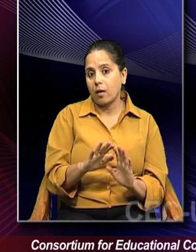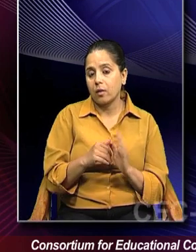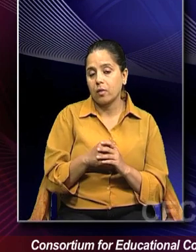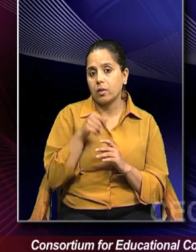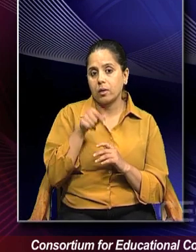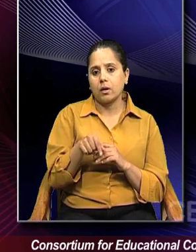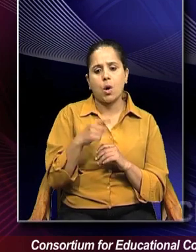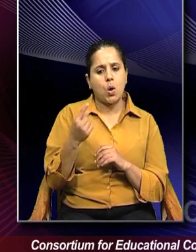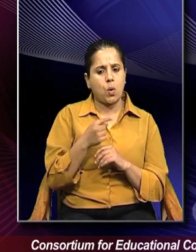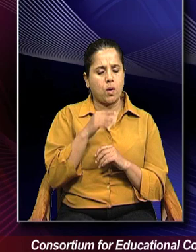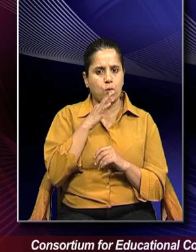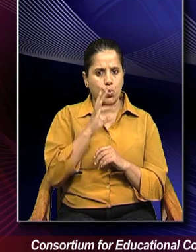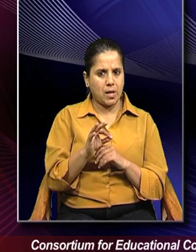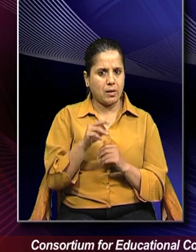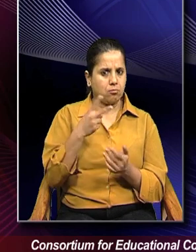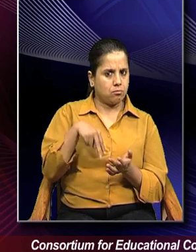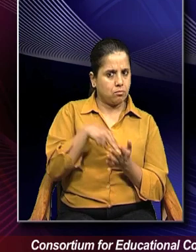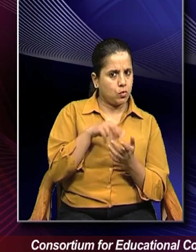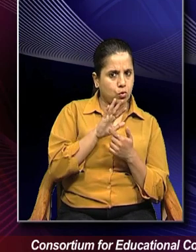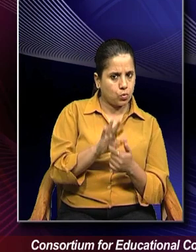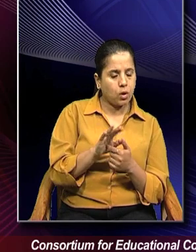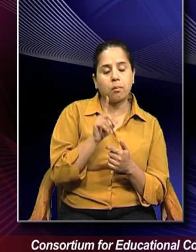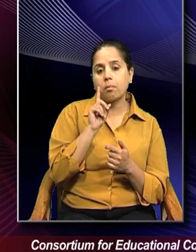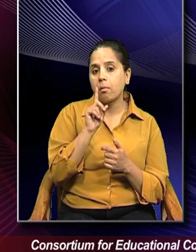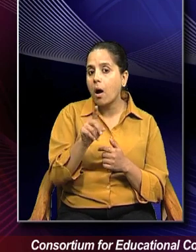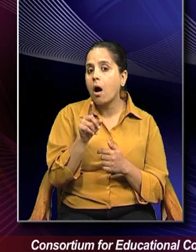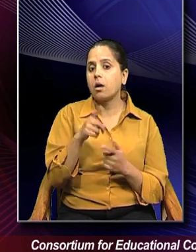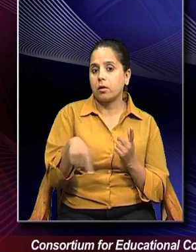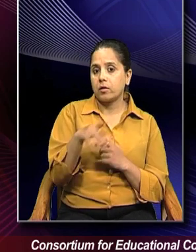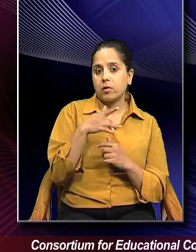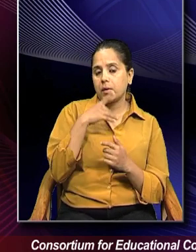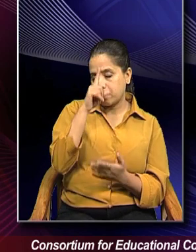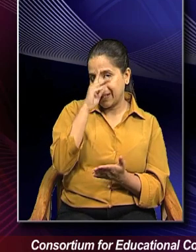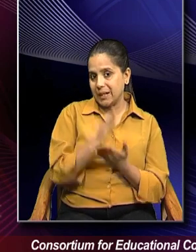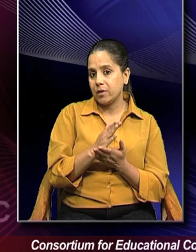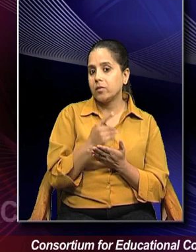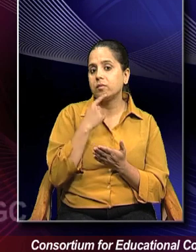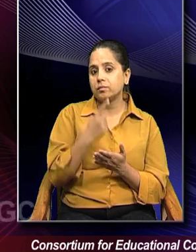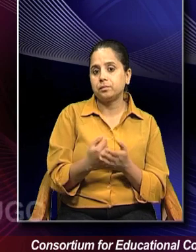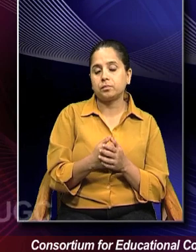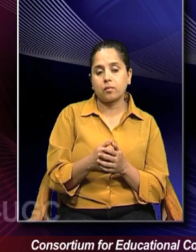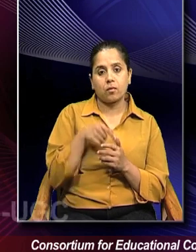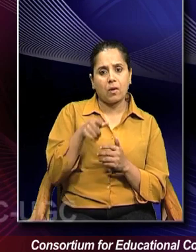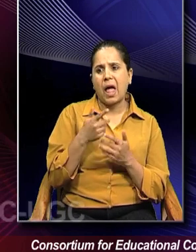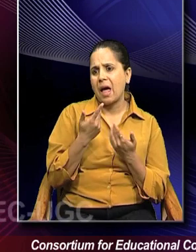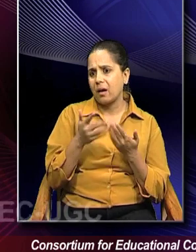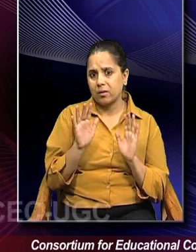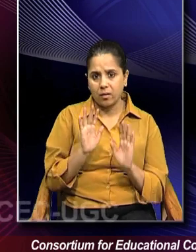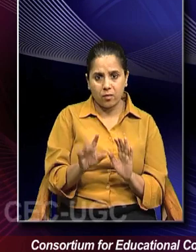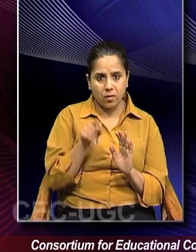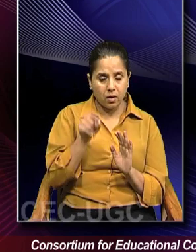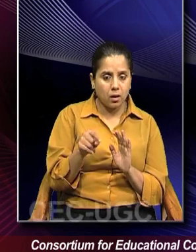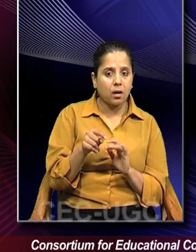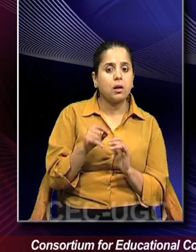they go beyond the realist position, who do not believe that there is anything